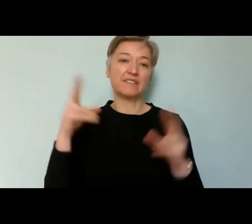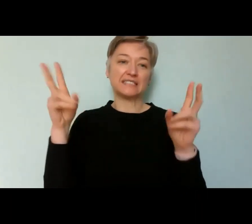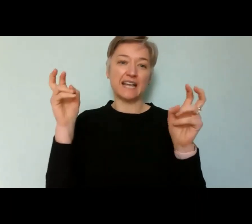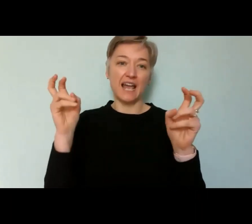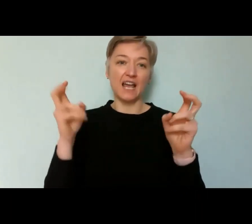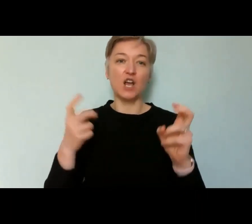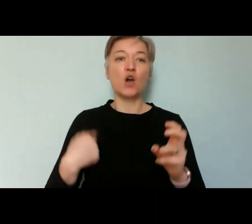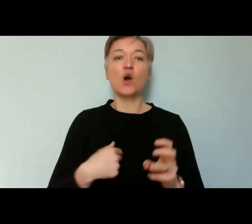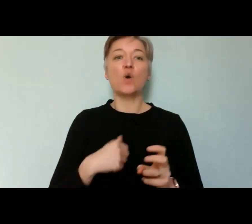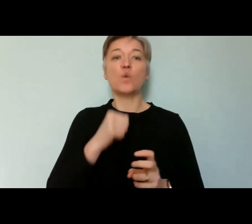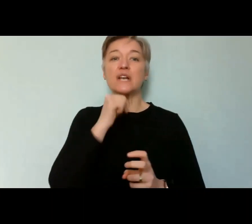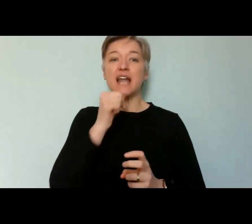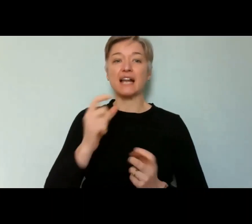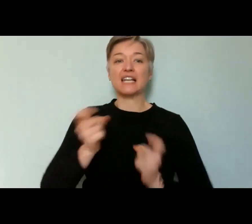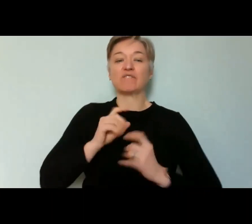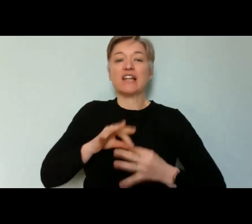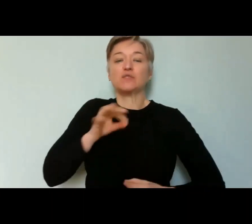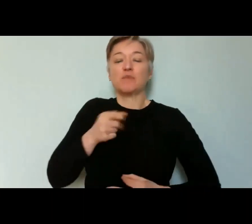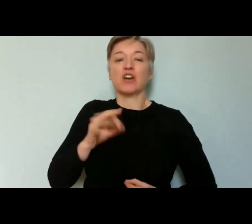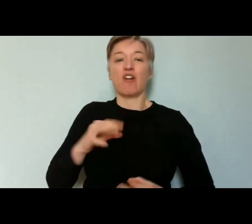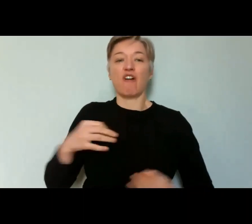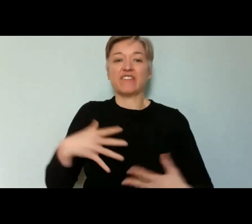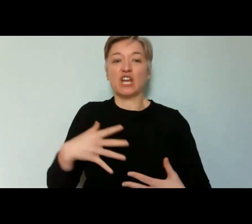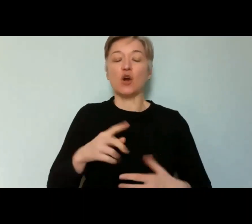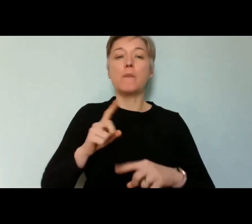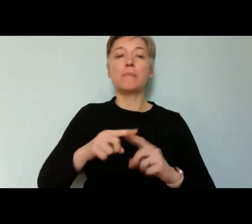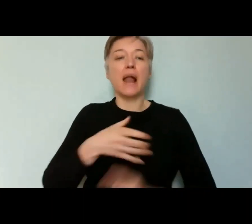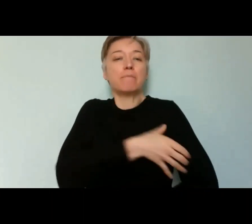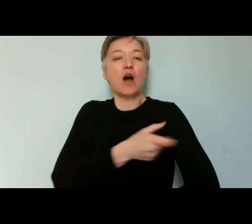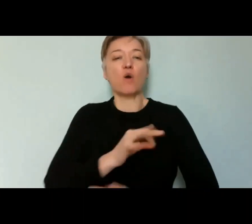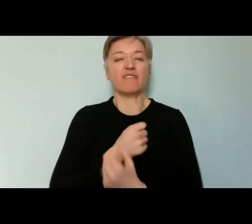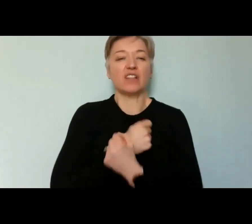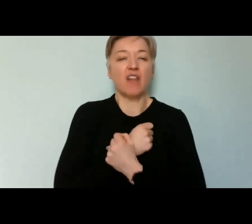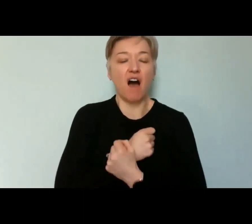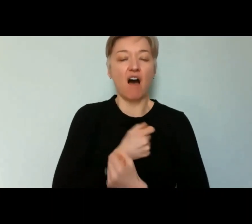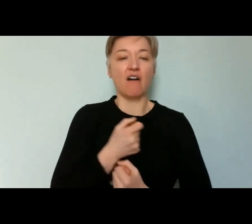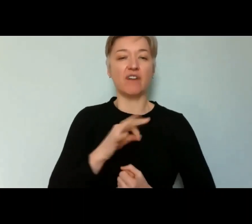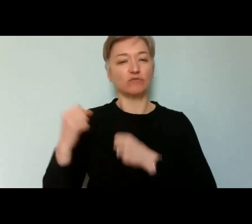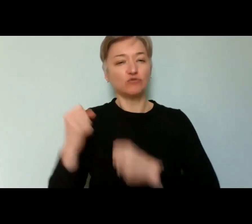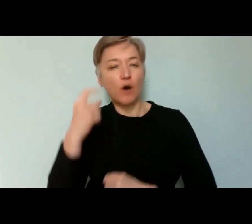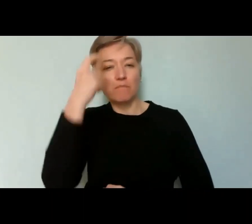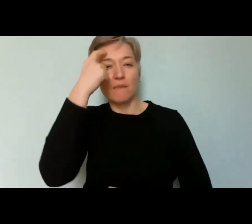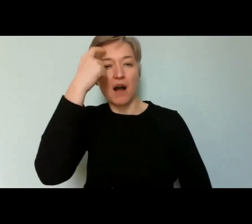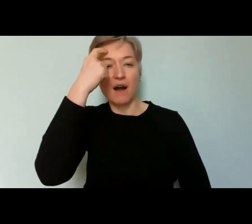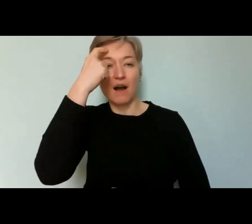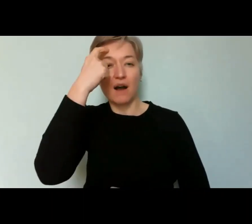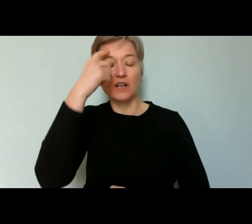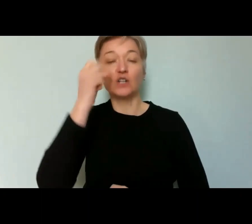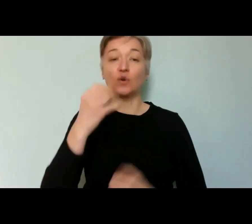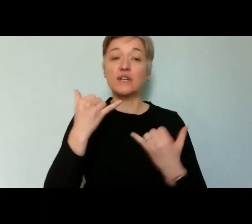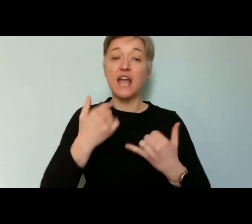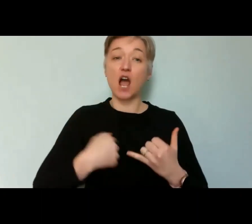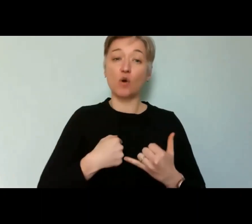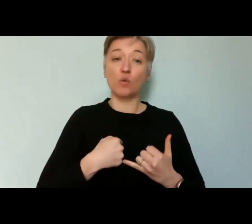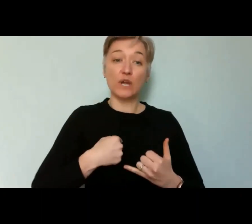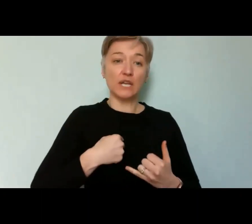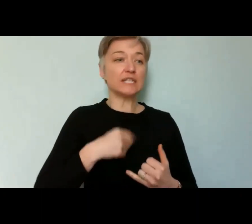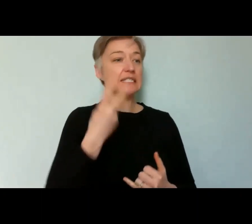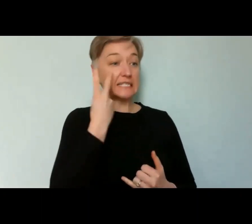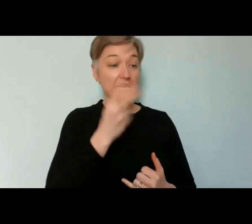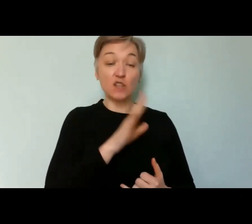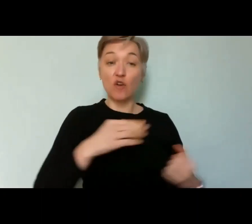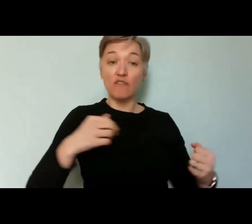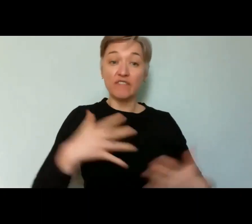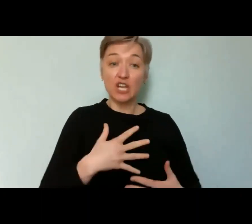spirit of fear, but a power and of love and of sound mind. And so then we're able to, once we look at the fear and talk to them through these interviews